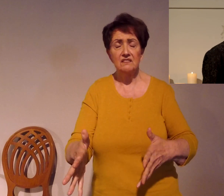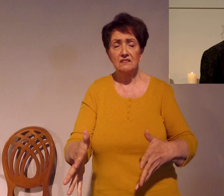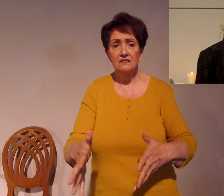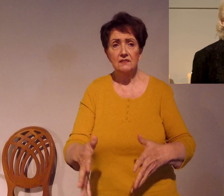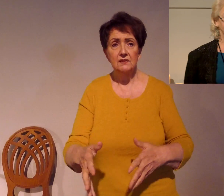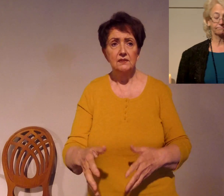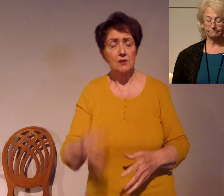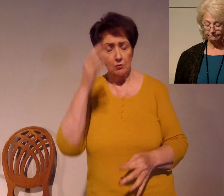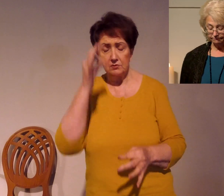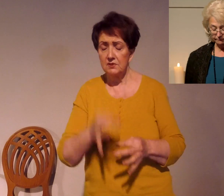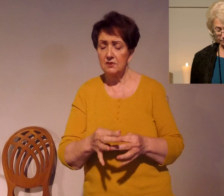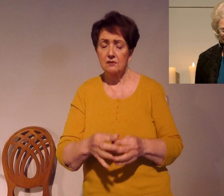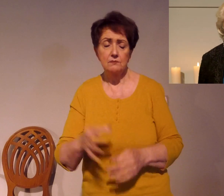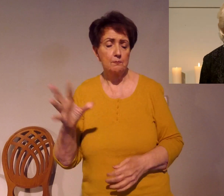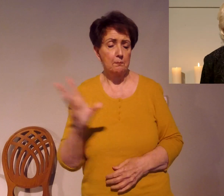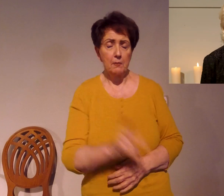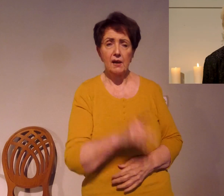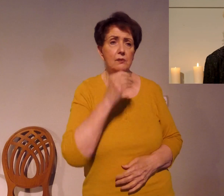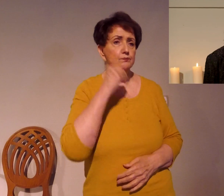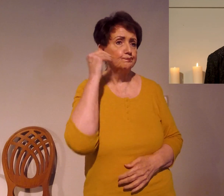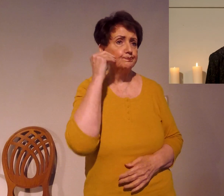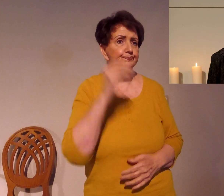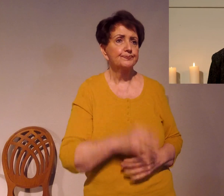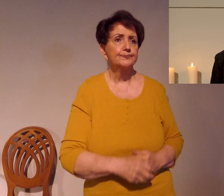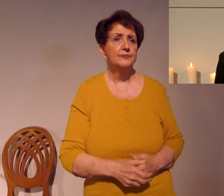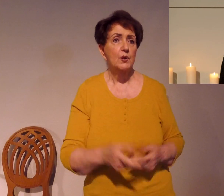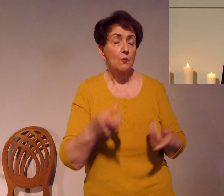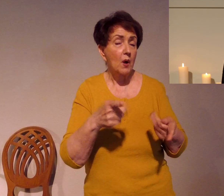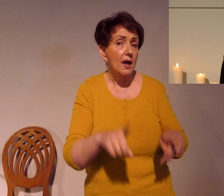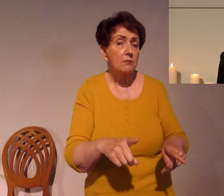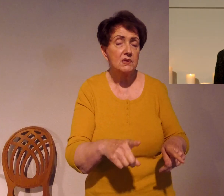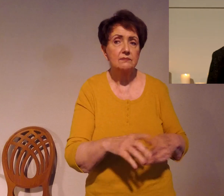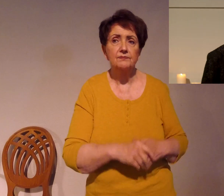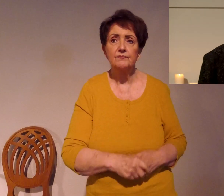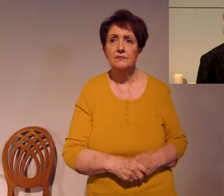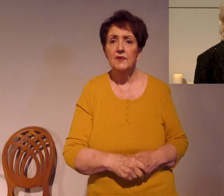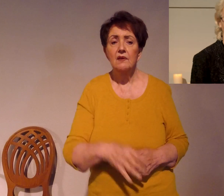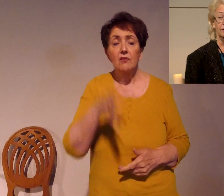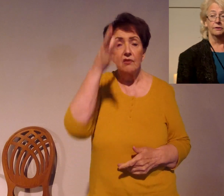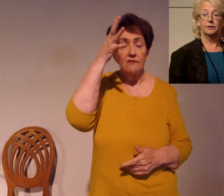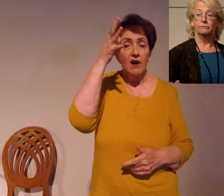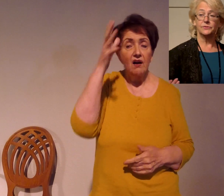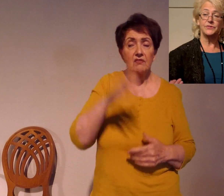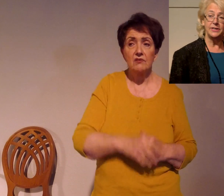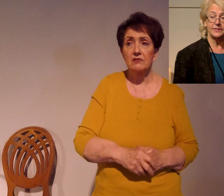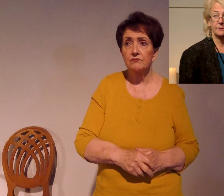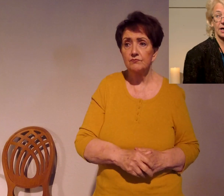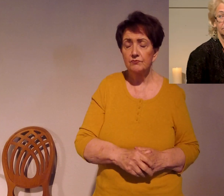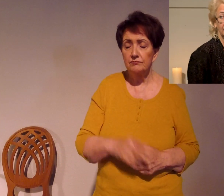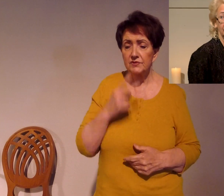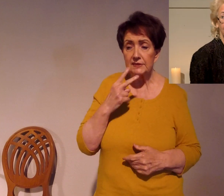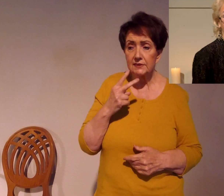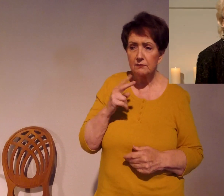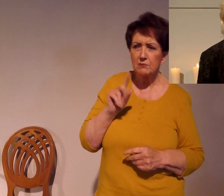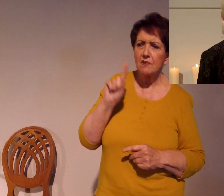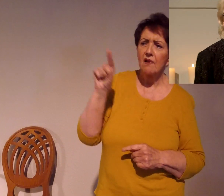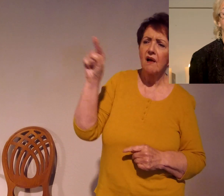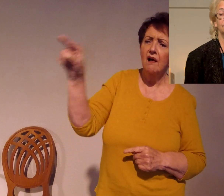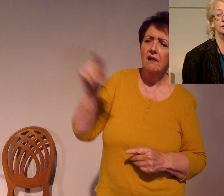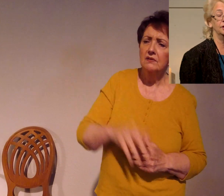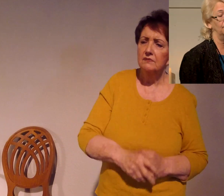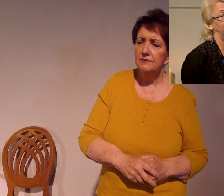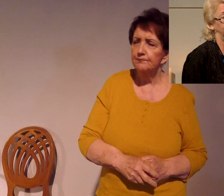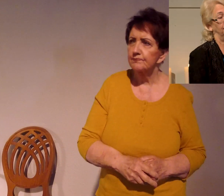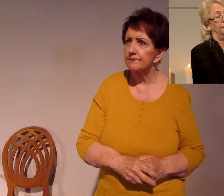to go home, and what happens when he comes home? The father sees him coming, and